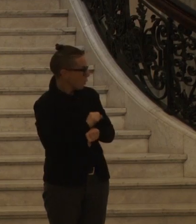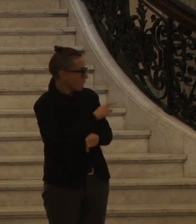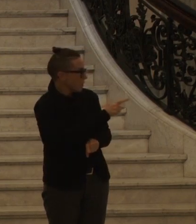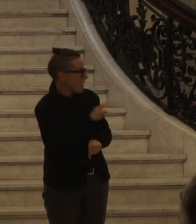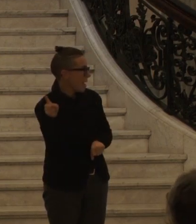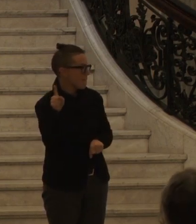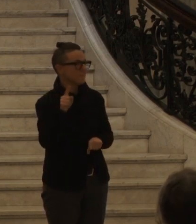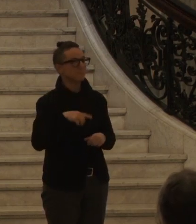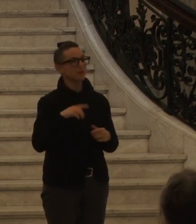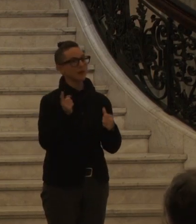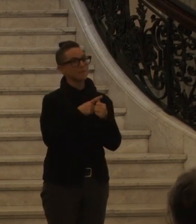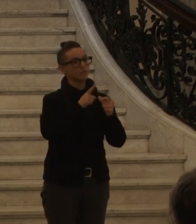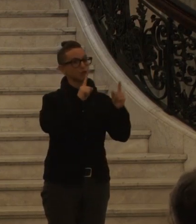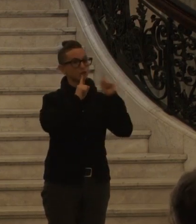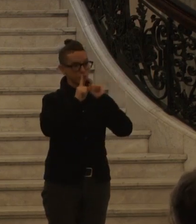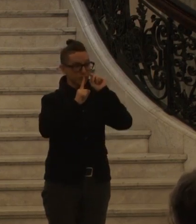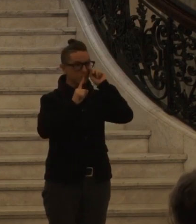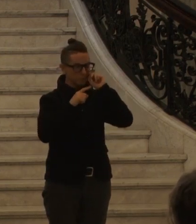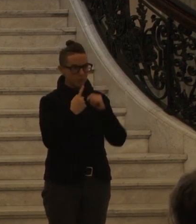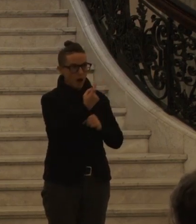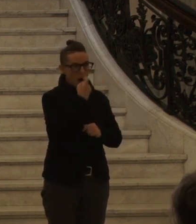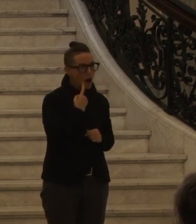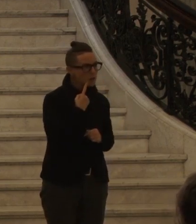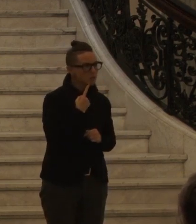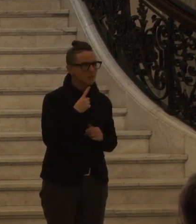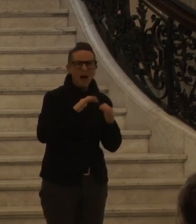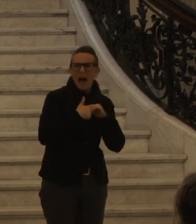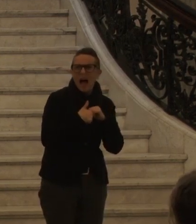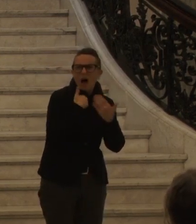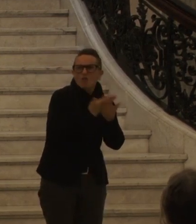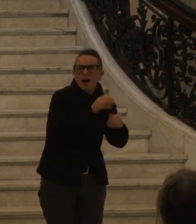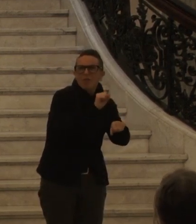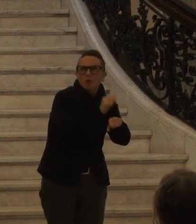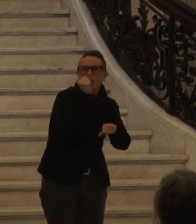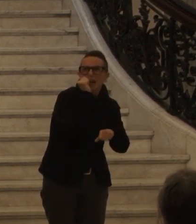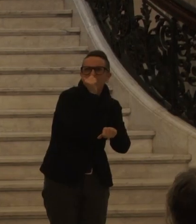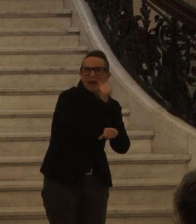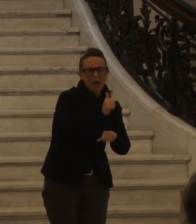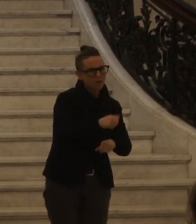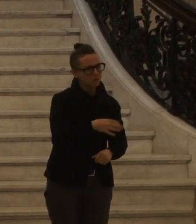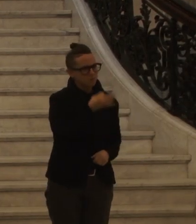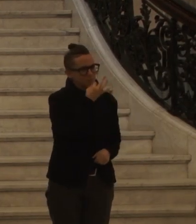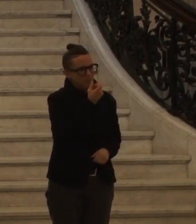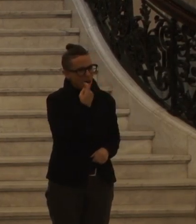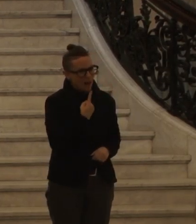At one interview, I was even asked, how am I gonna get to work every day?